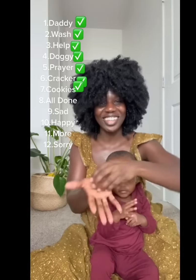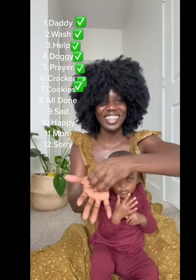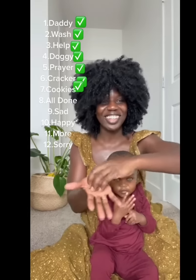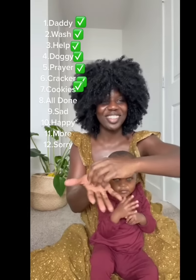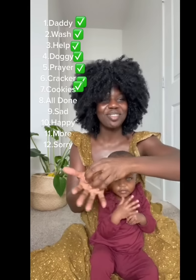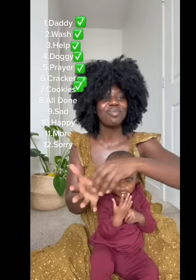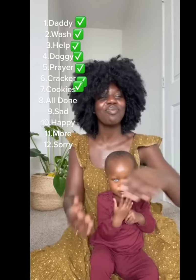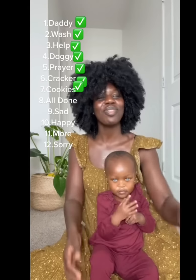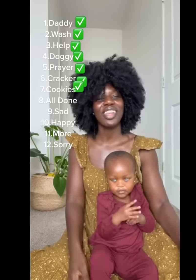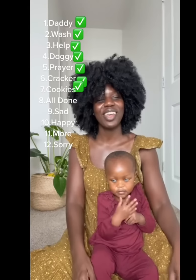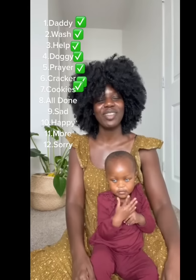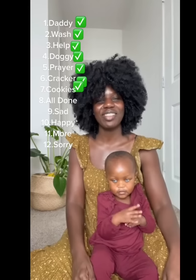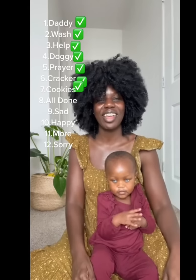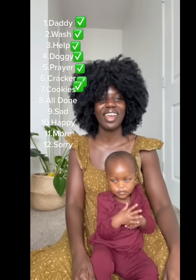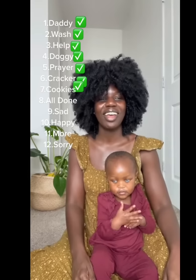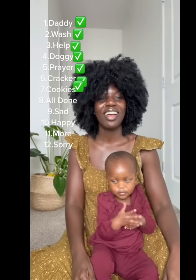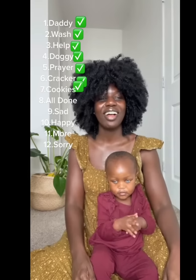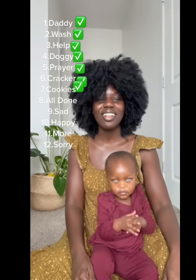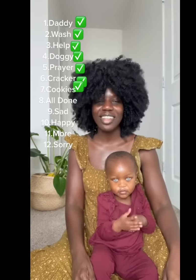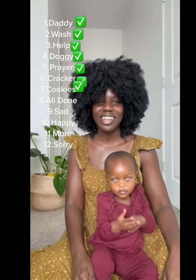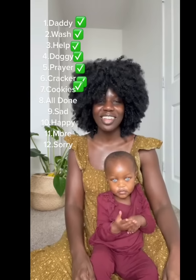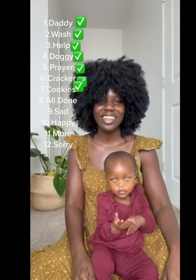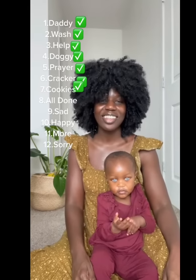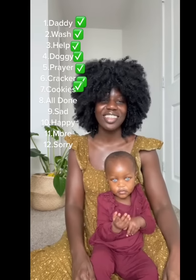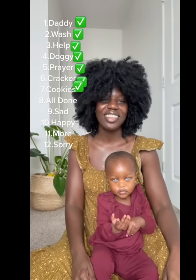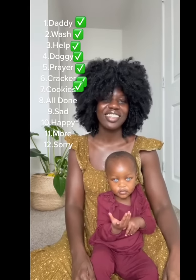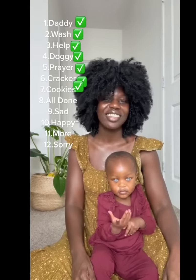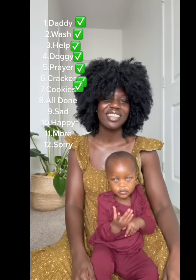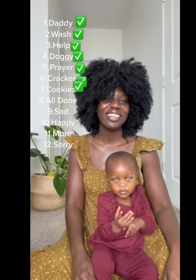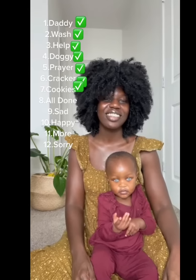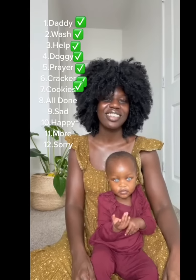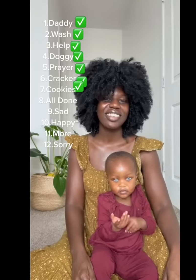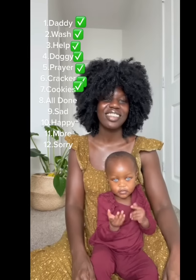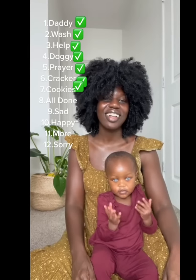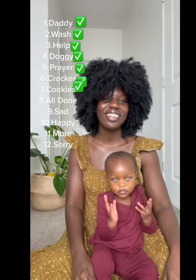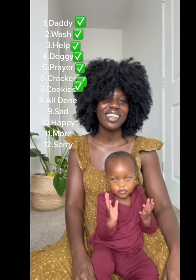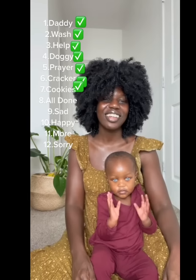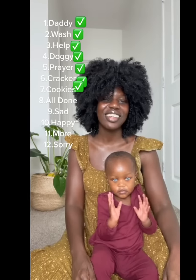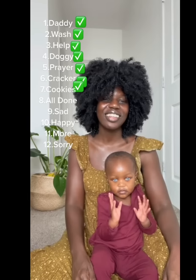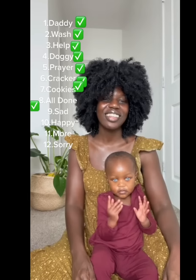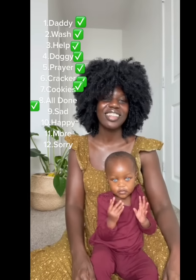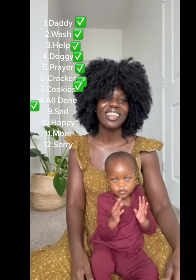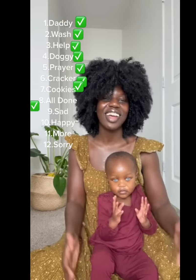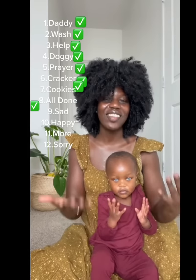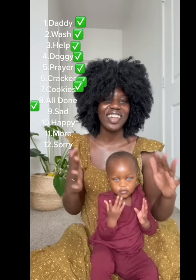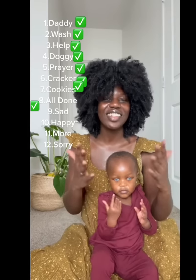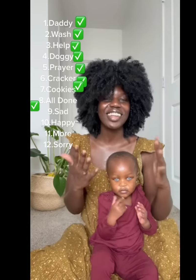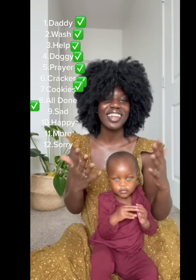can you say all done all done yeah all done